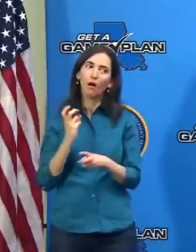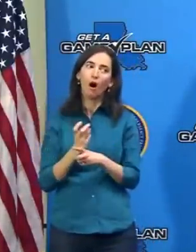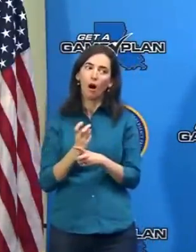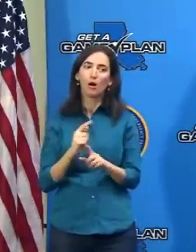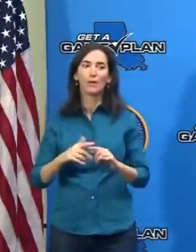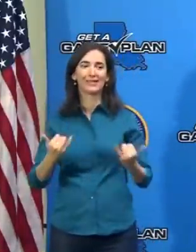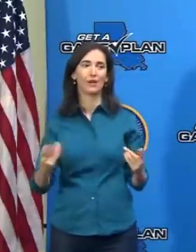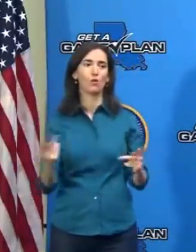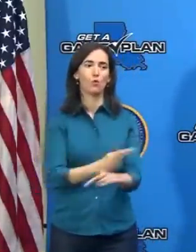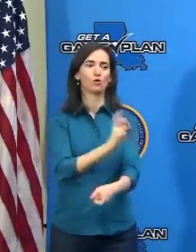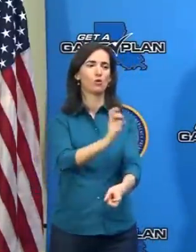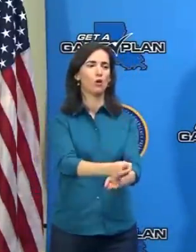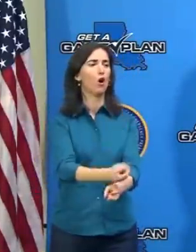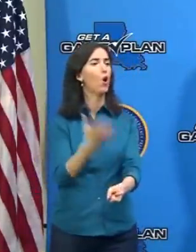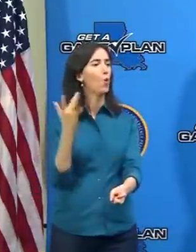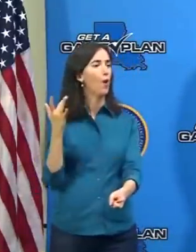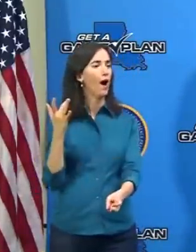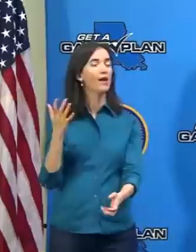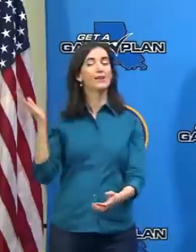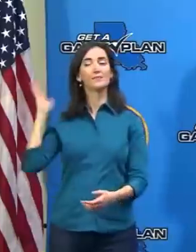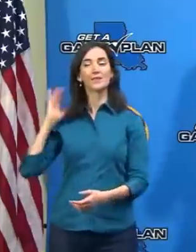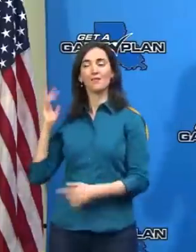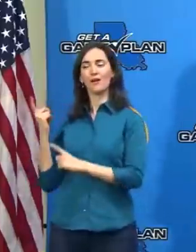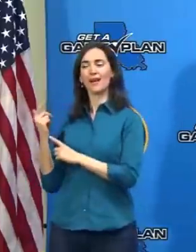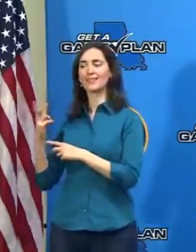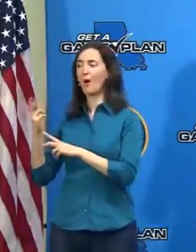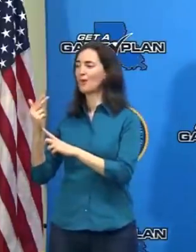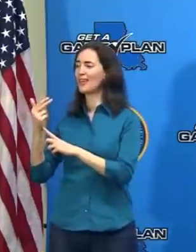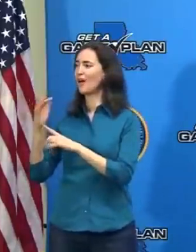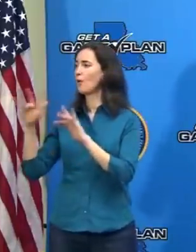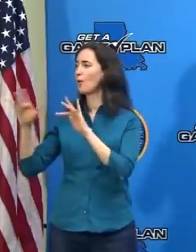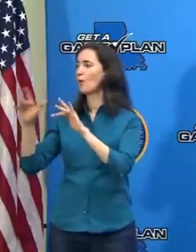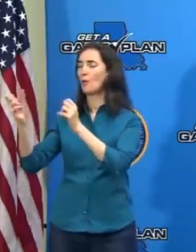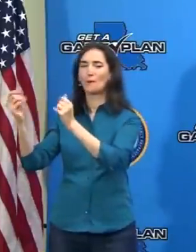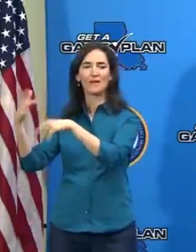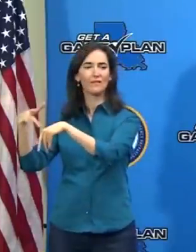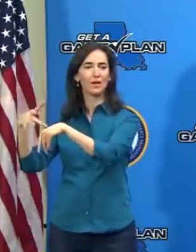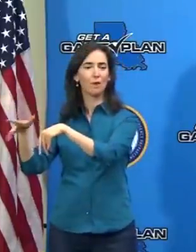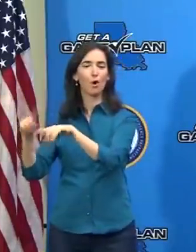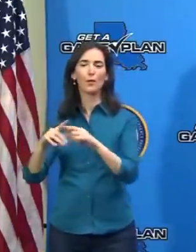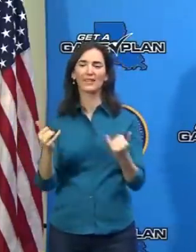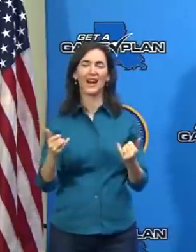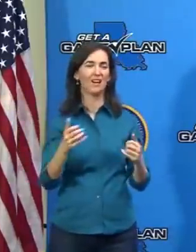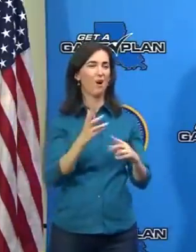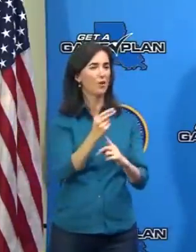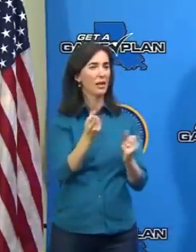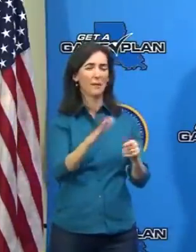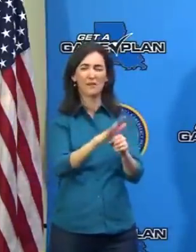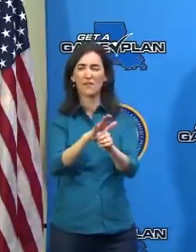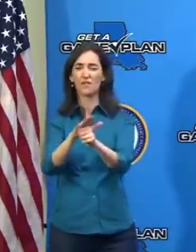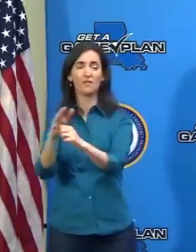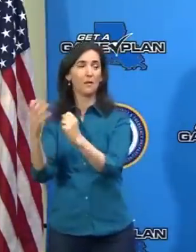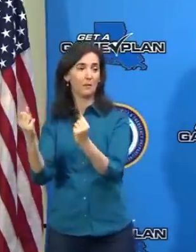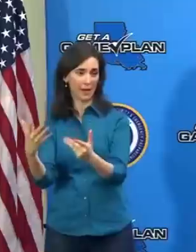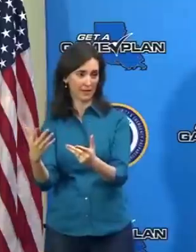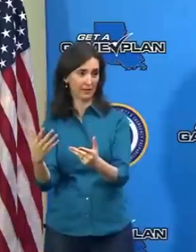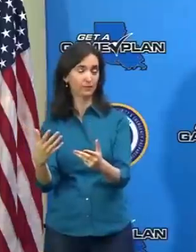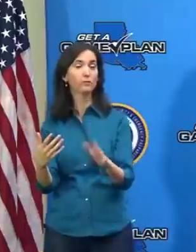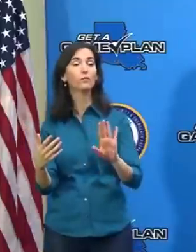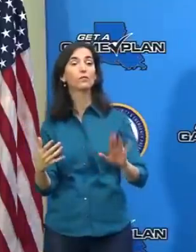because hotels have many more people in them today. But right now, we have a lot of individuals who've gone to